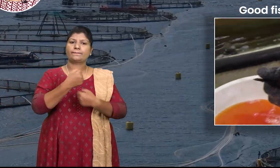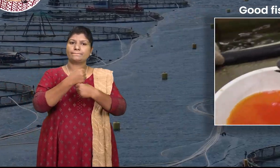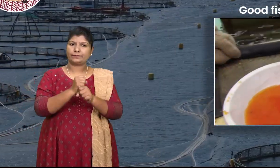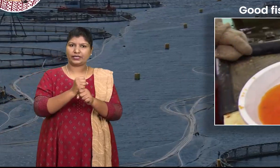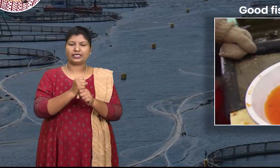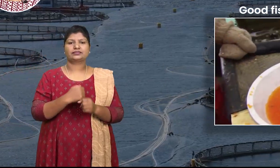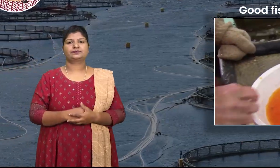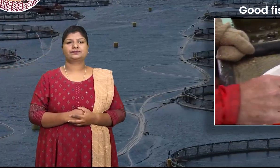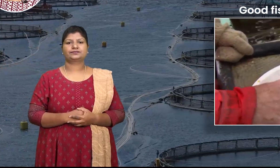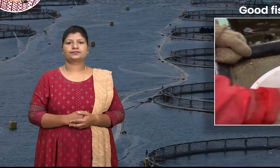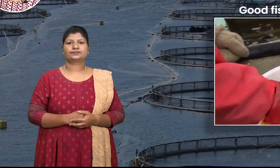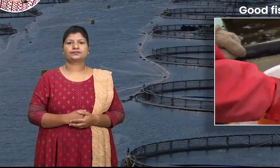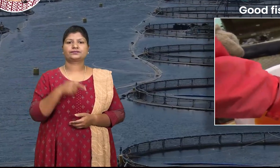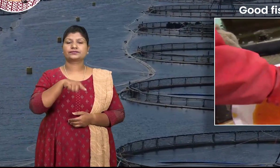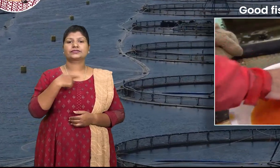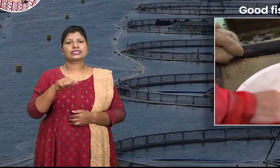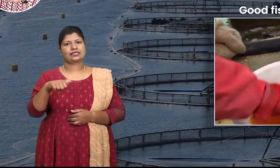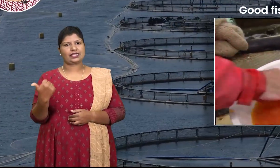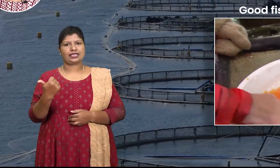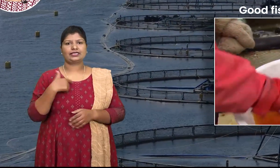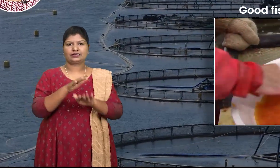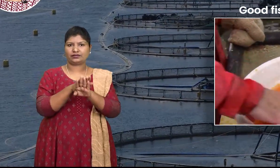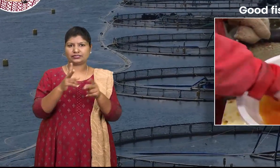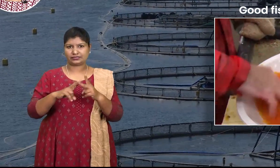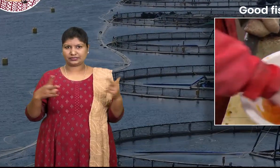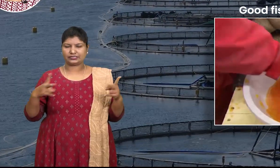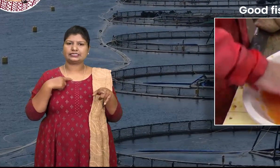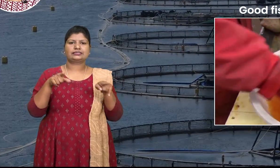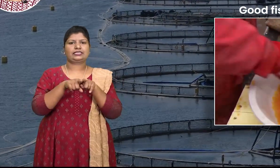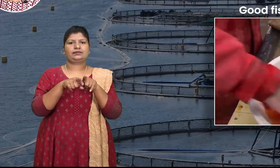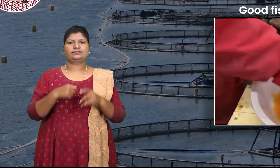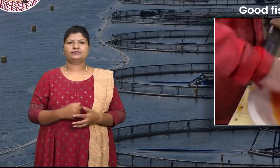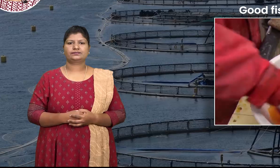with that of other species as well.